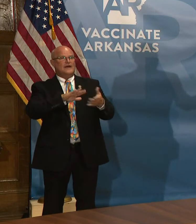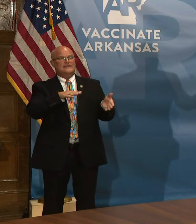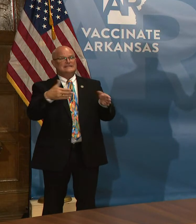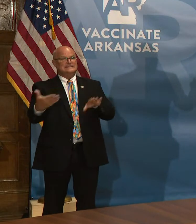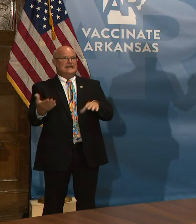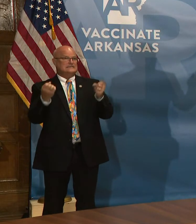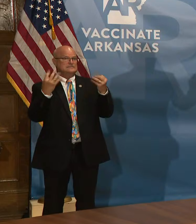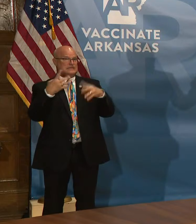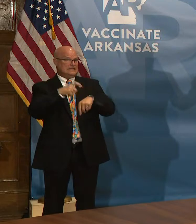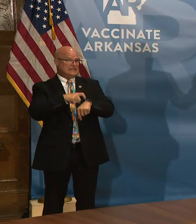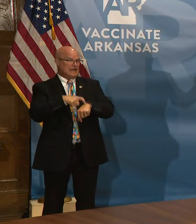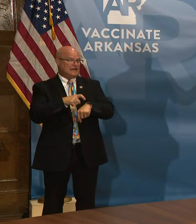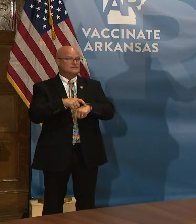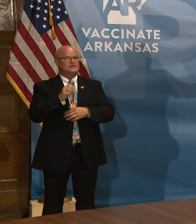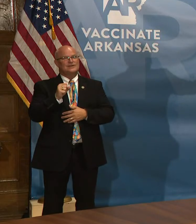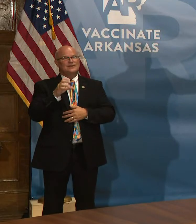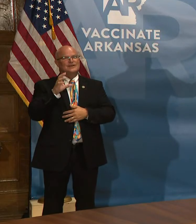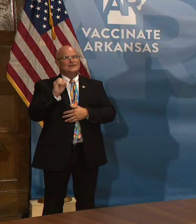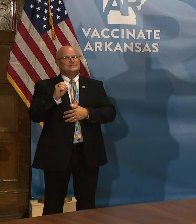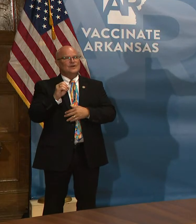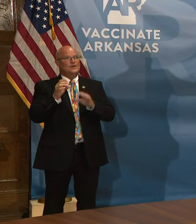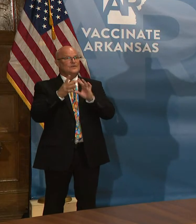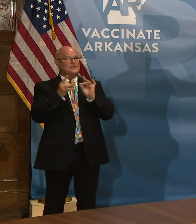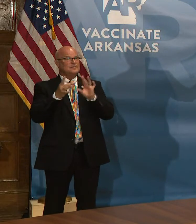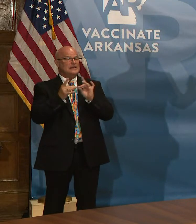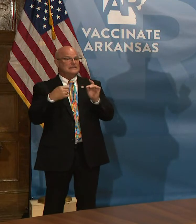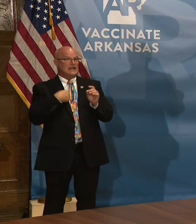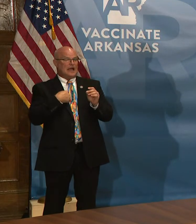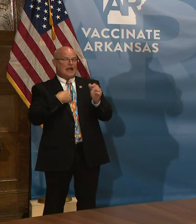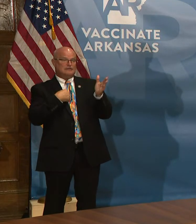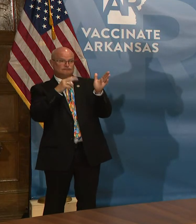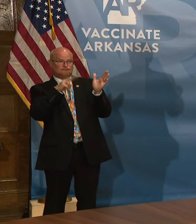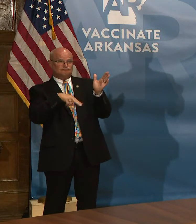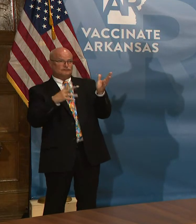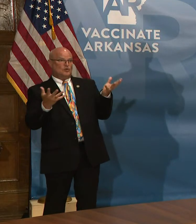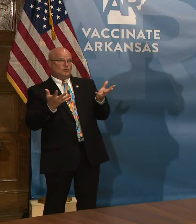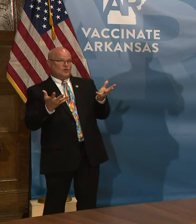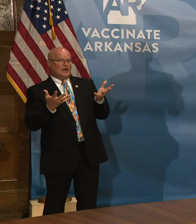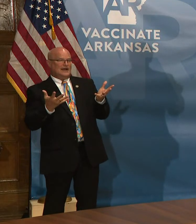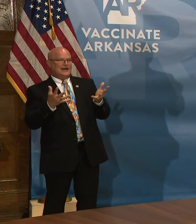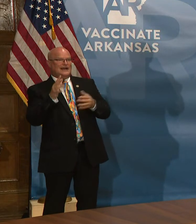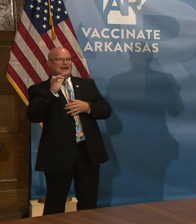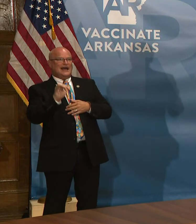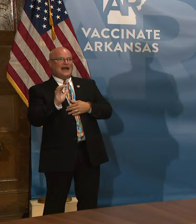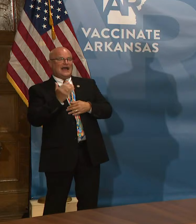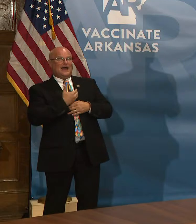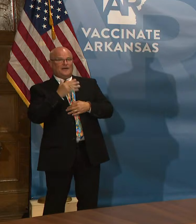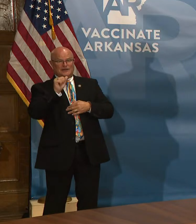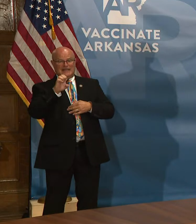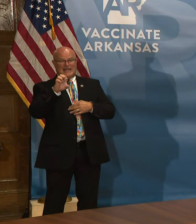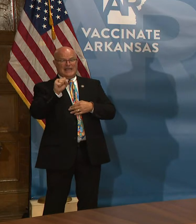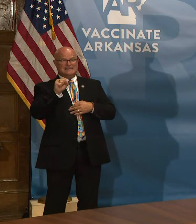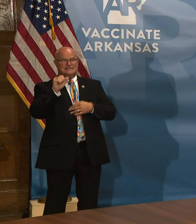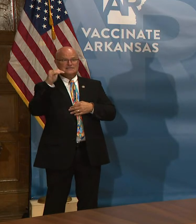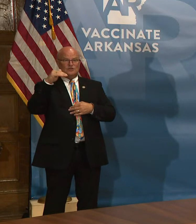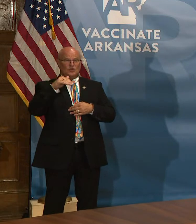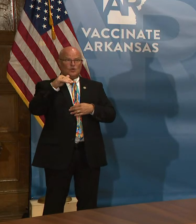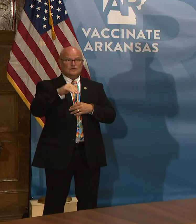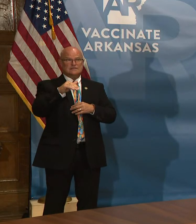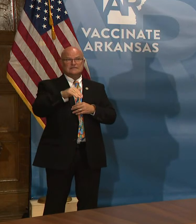many times. And so the message that I get here is while our cases are